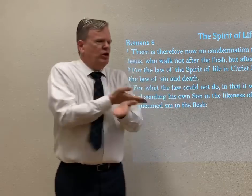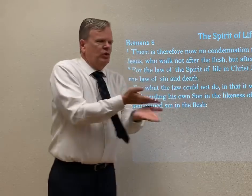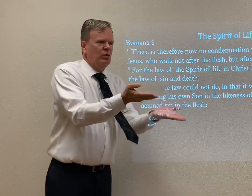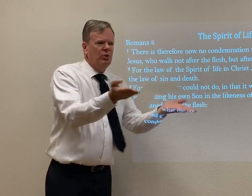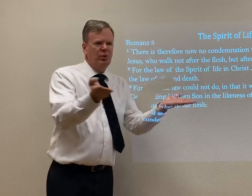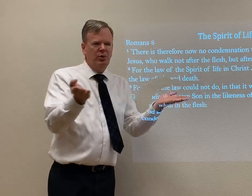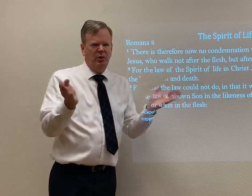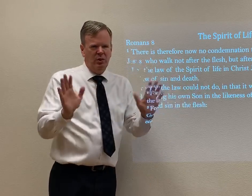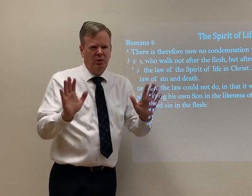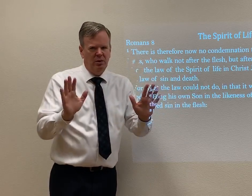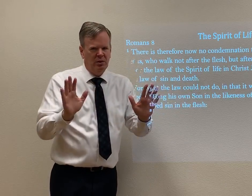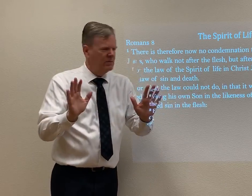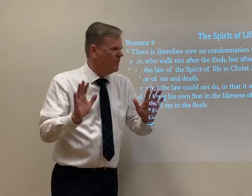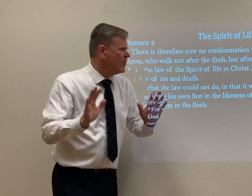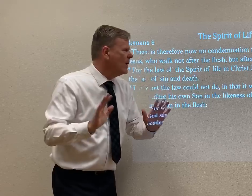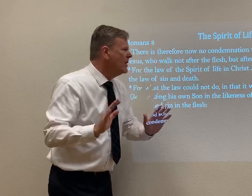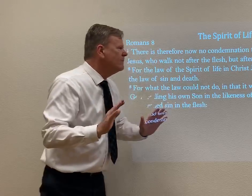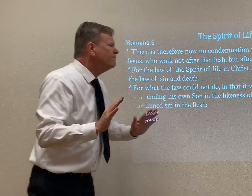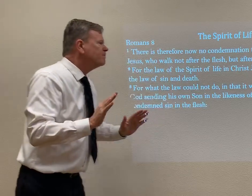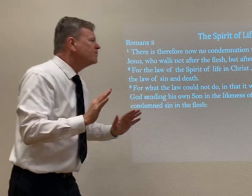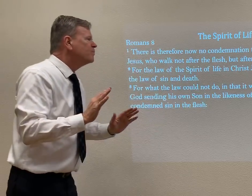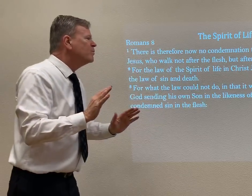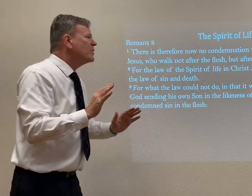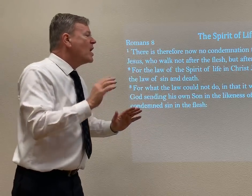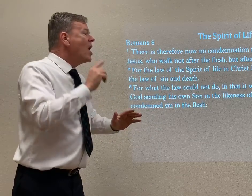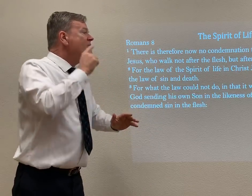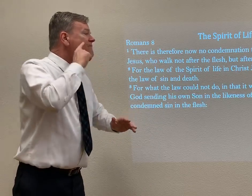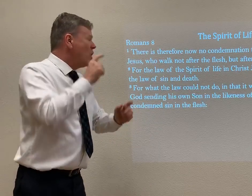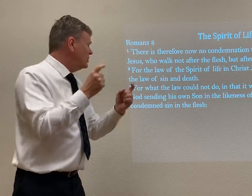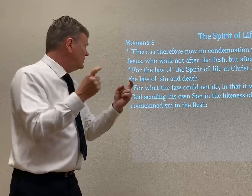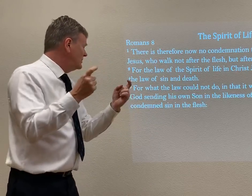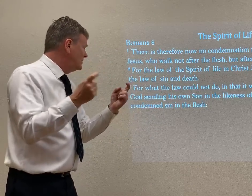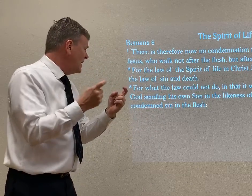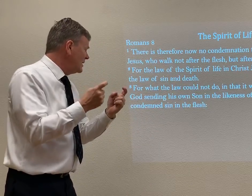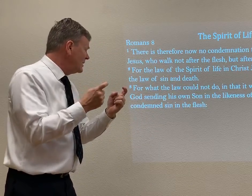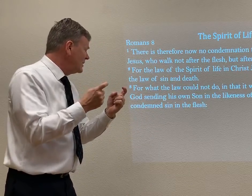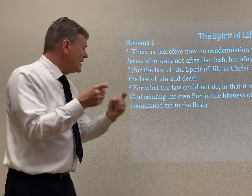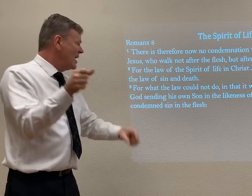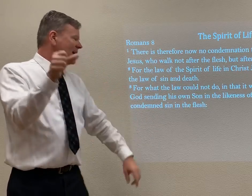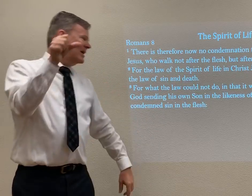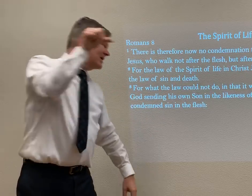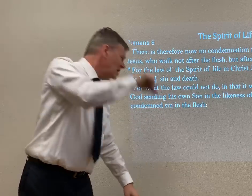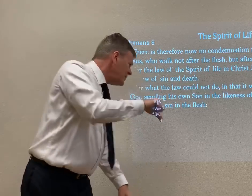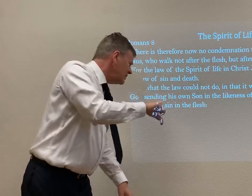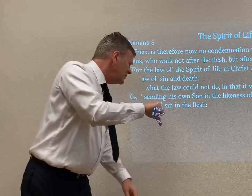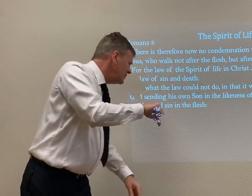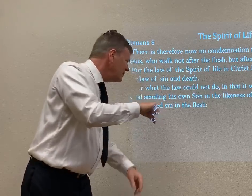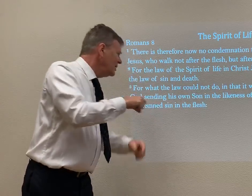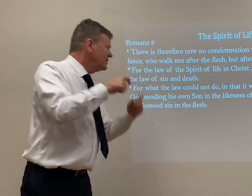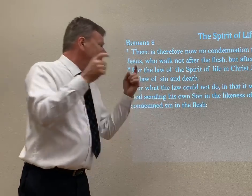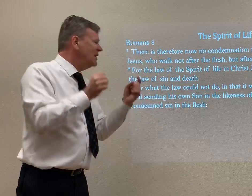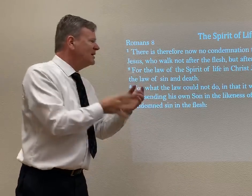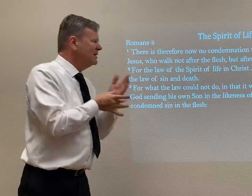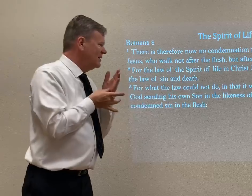the burden of that for you. Okay? And for sin, condemned